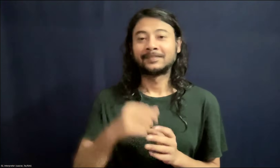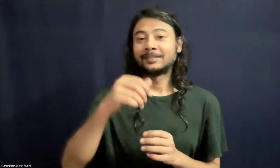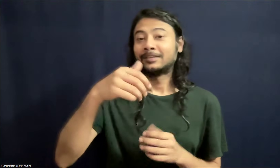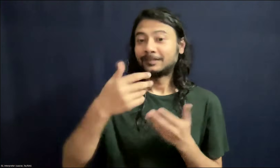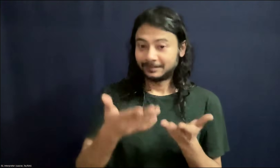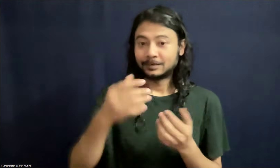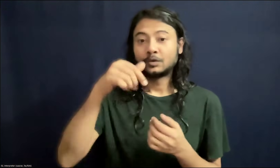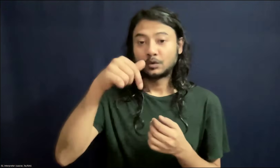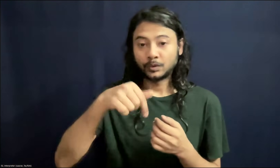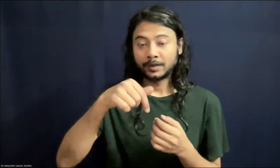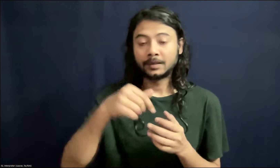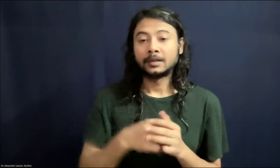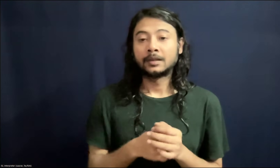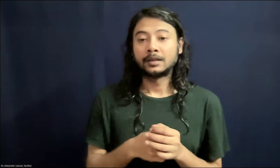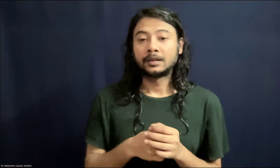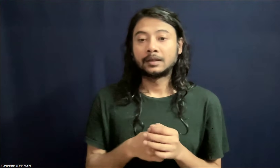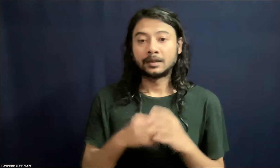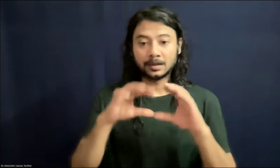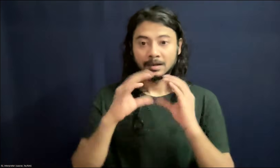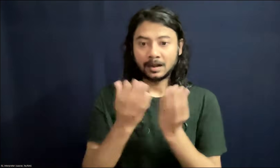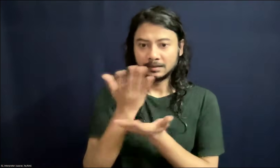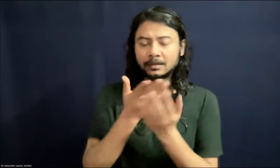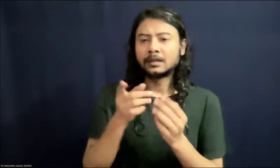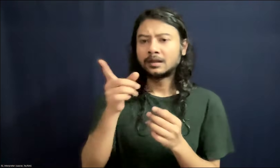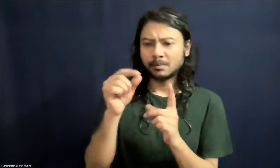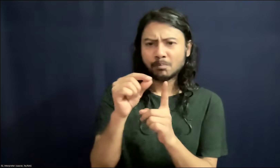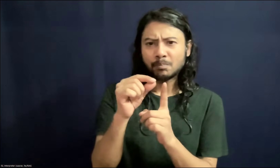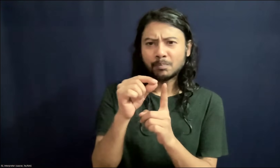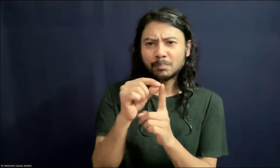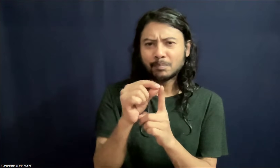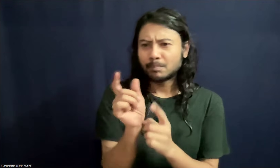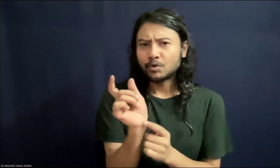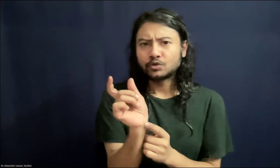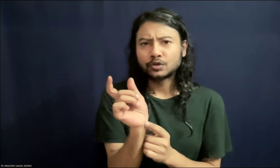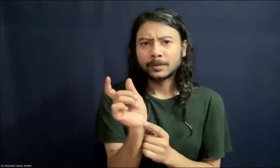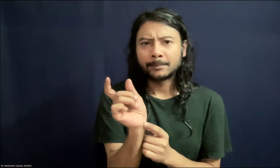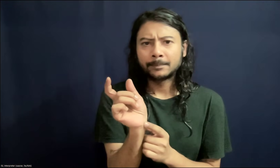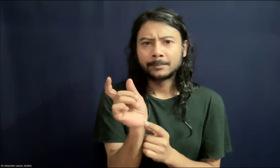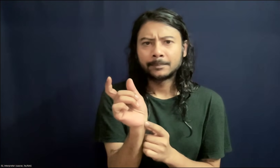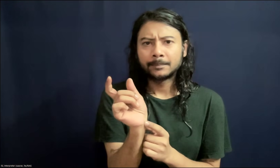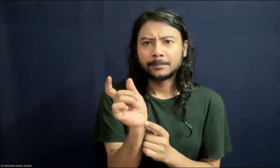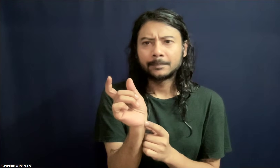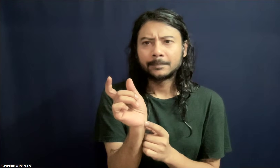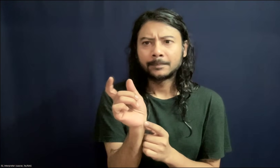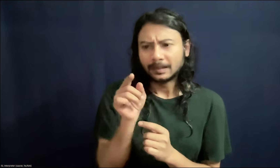learning why Krishna has this name, why Krishna is called Purushottam.